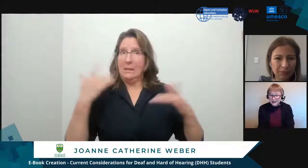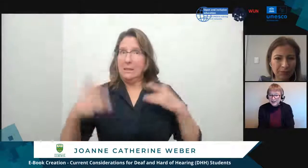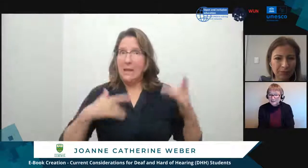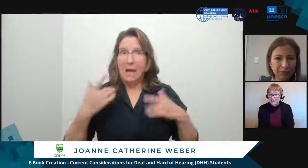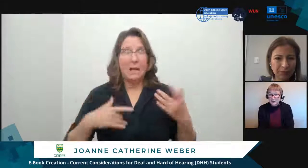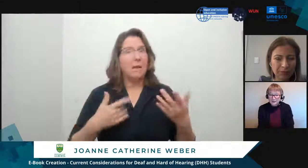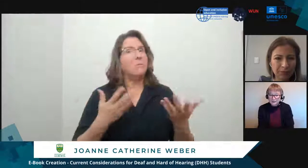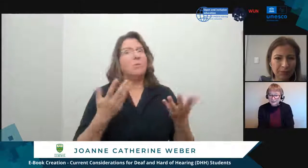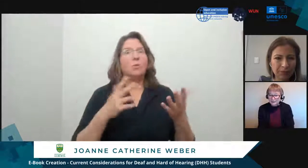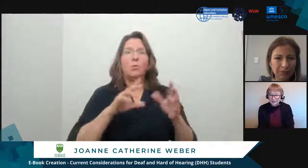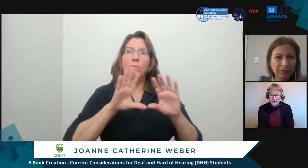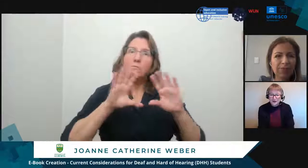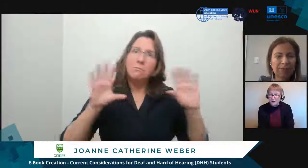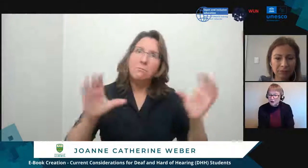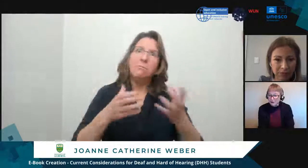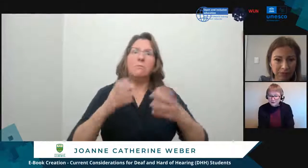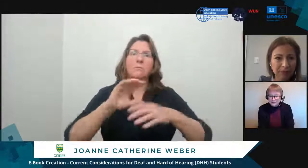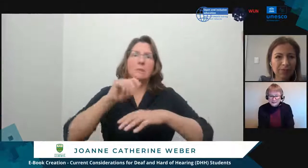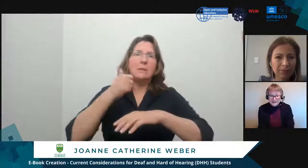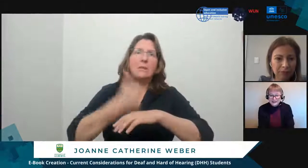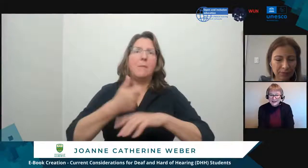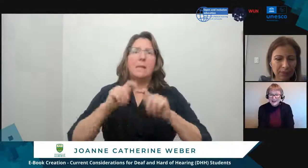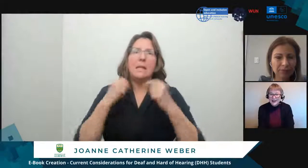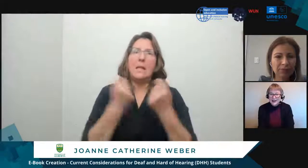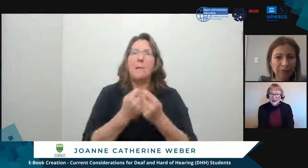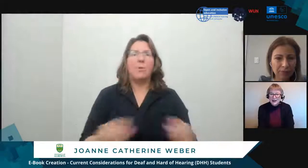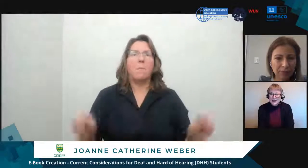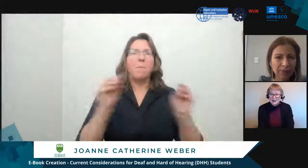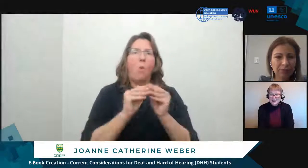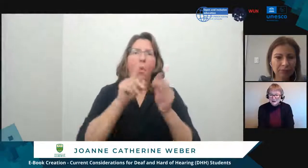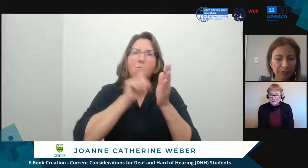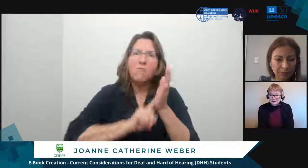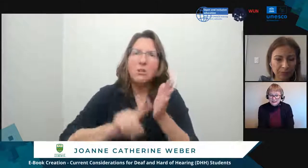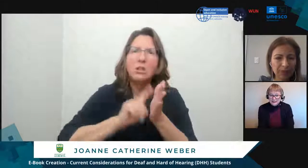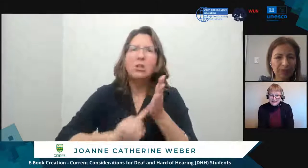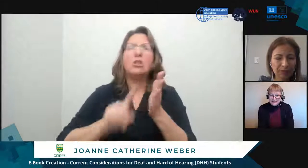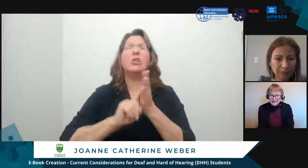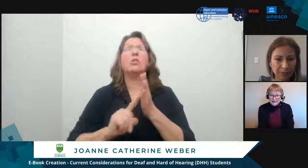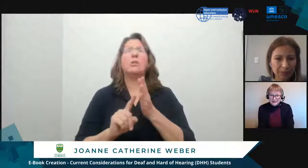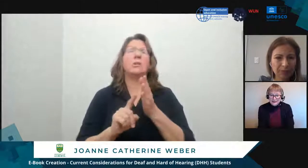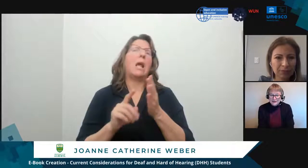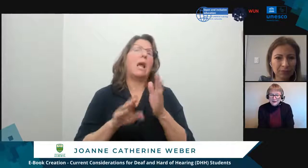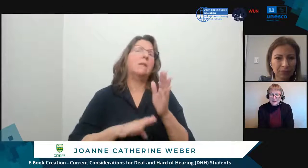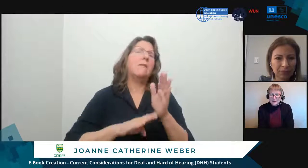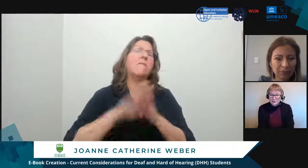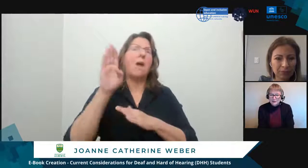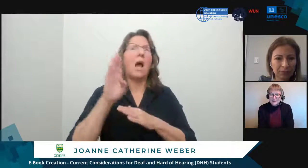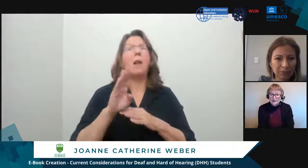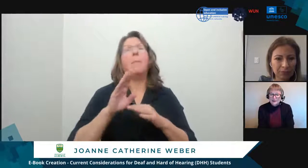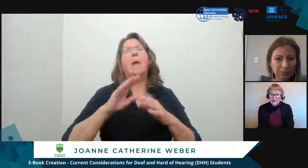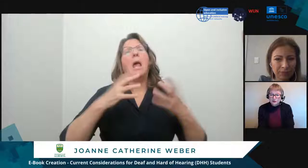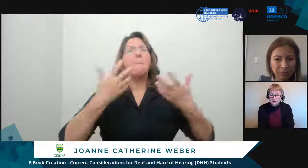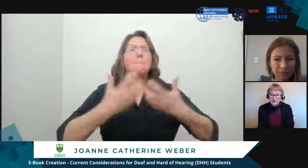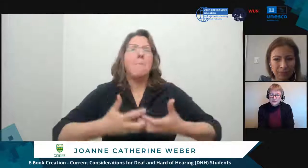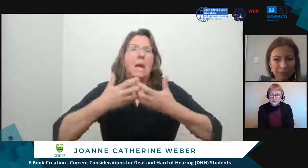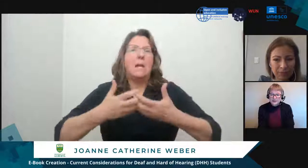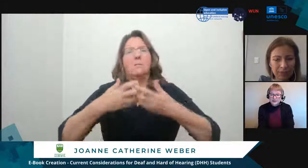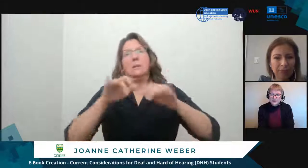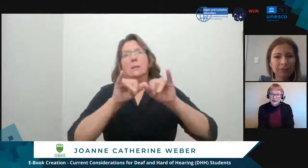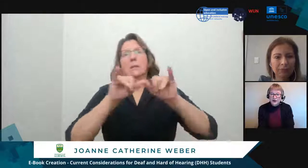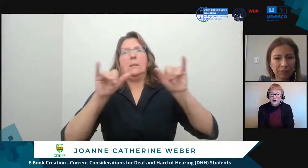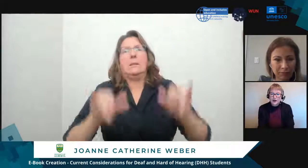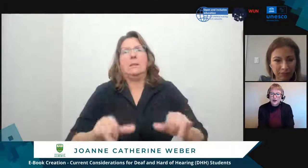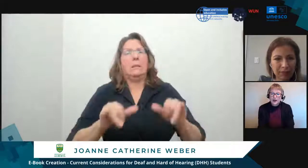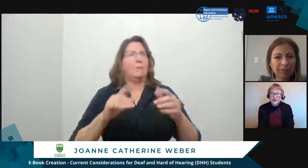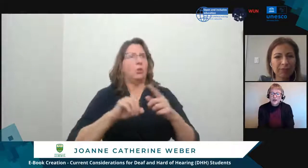have the sign language options for all communities. We are looking to get a real strong